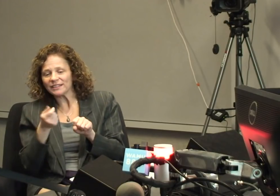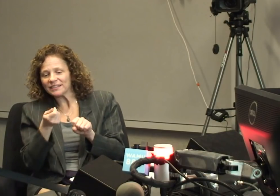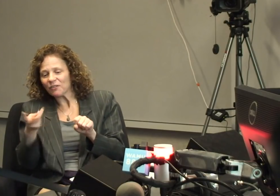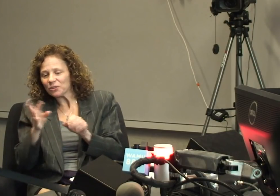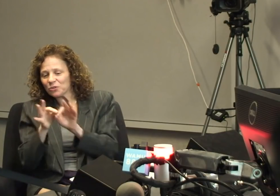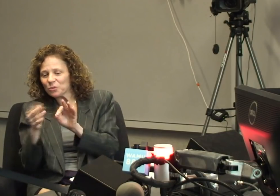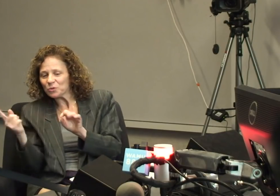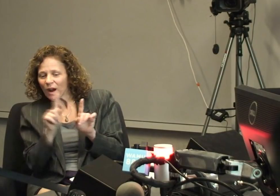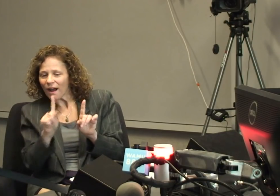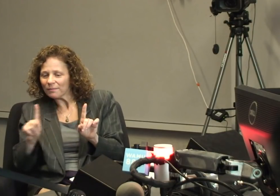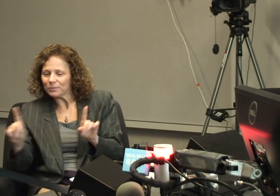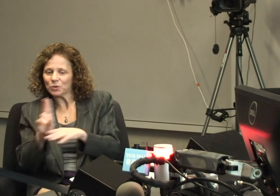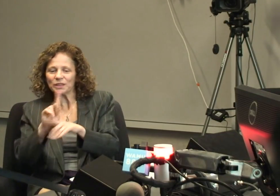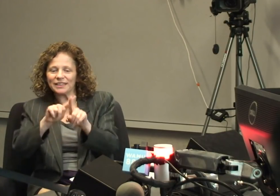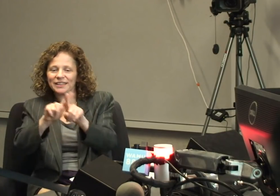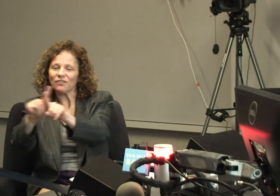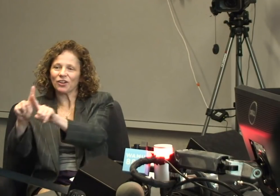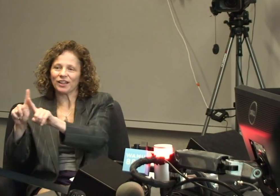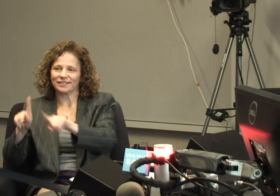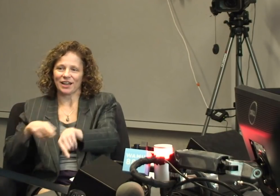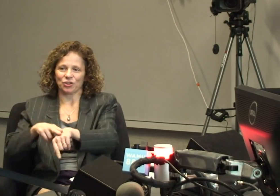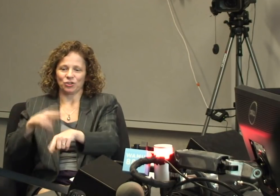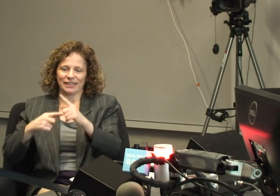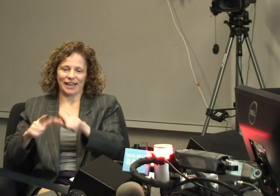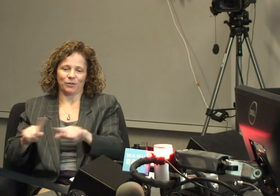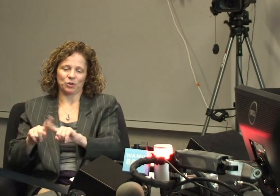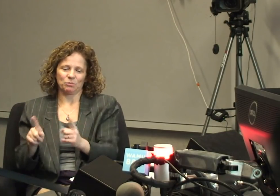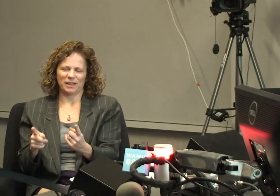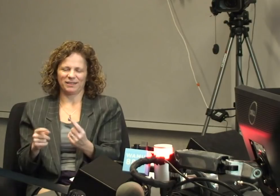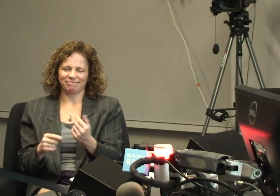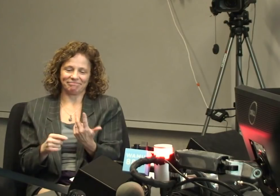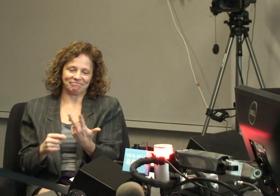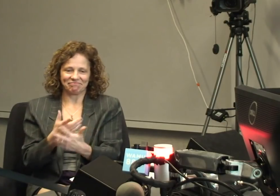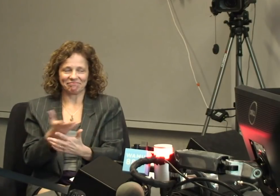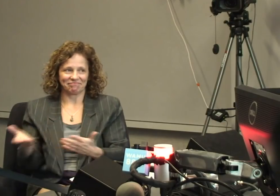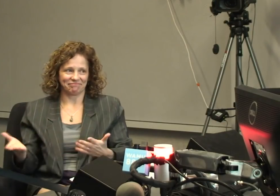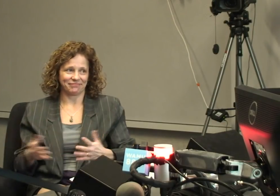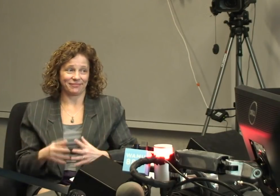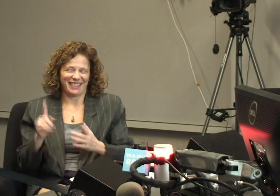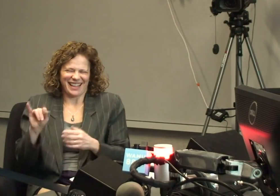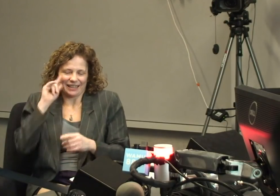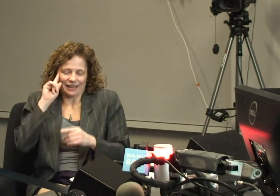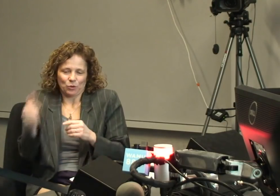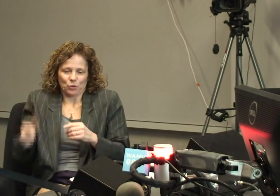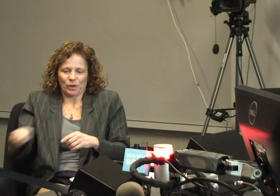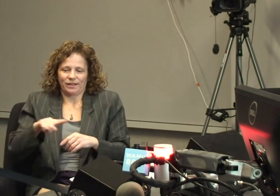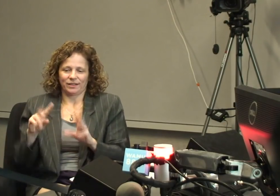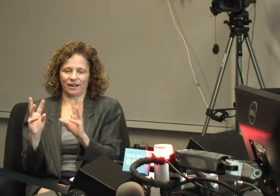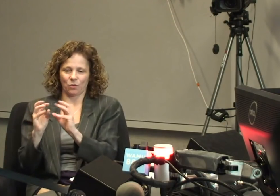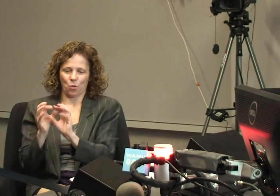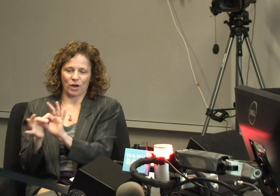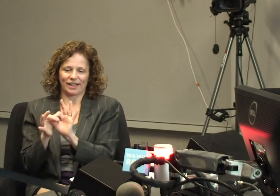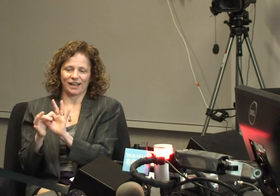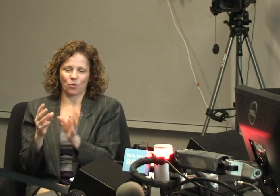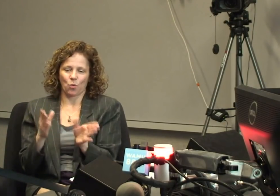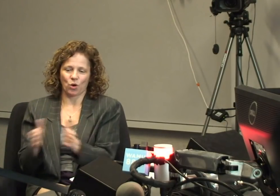third option might be to have several interpreters available, each of them using their native indigenous sign languages. So that would have been what the